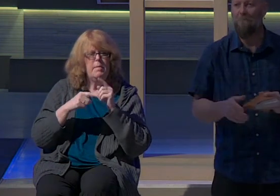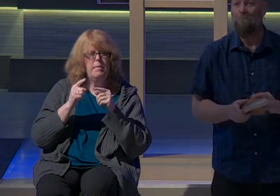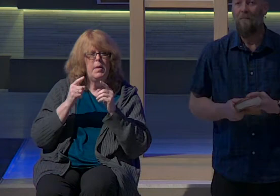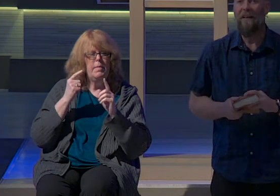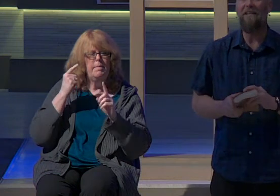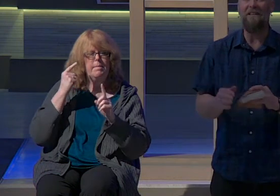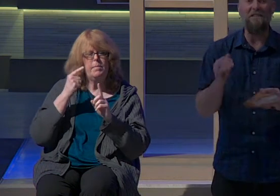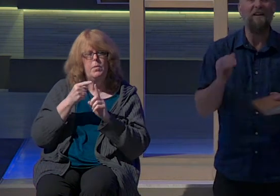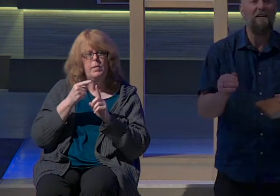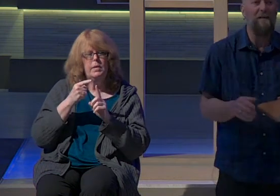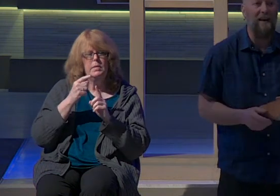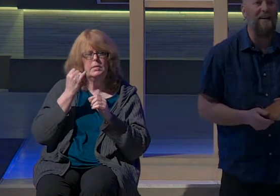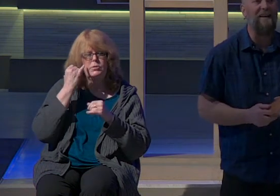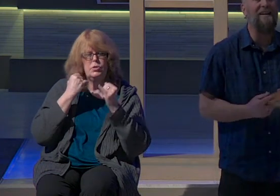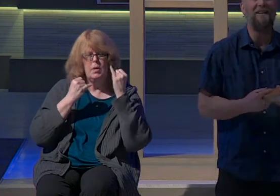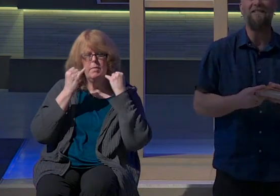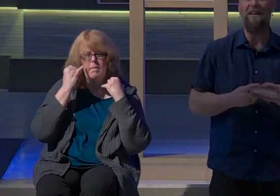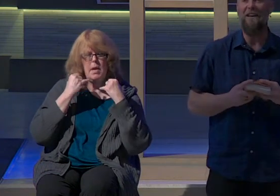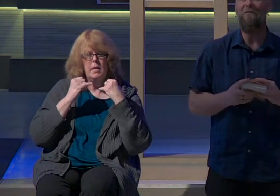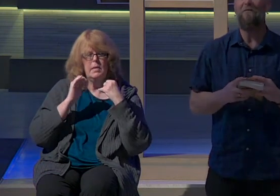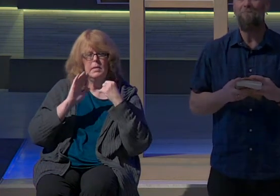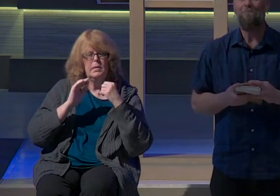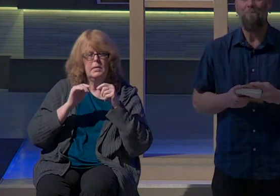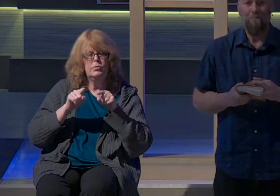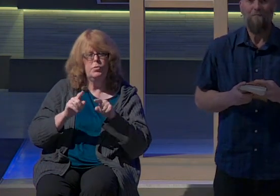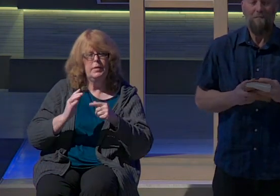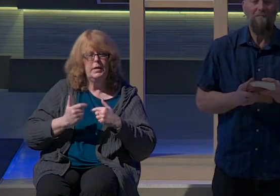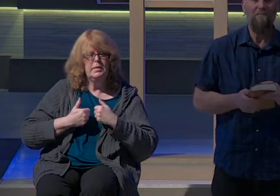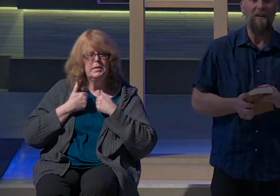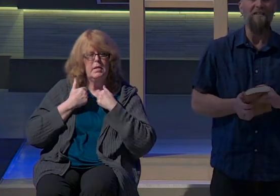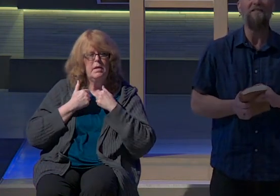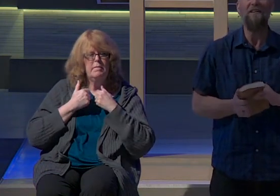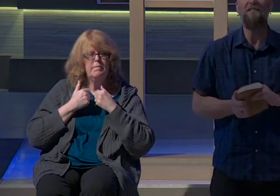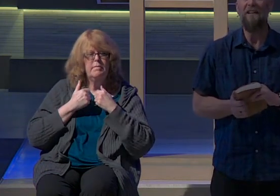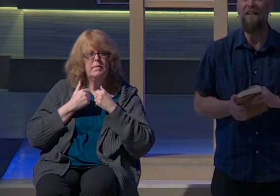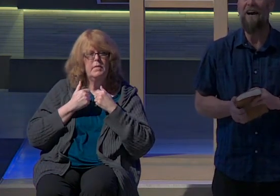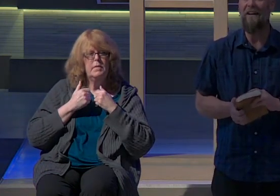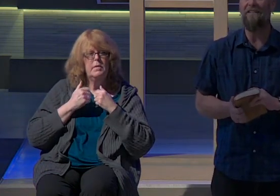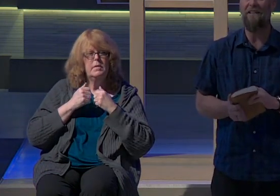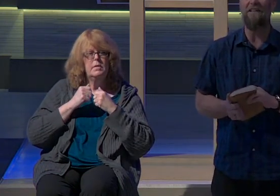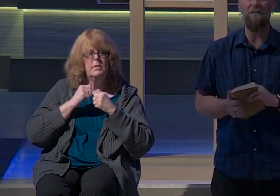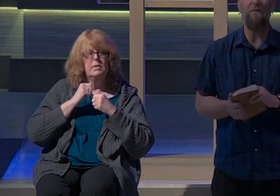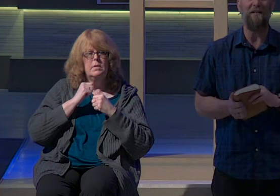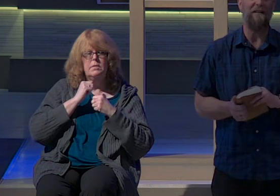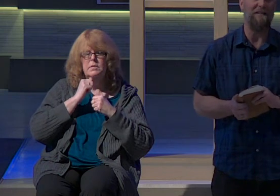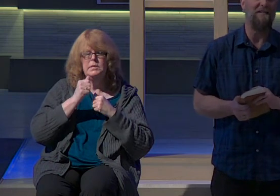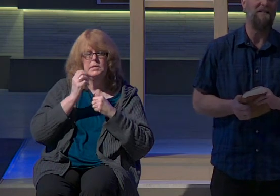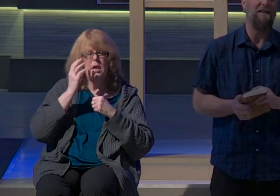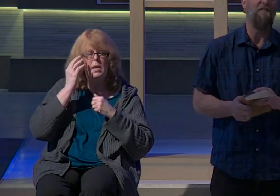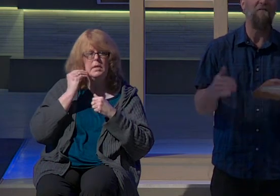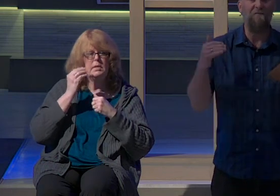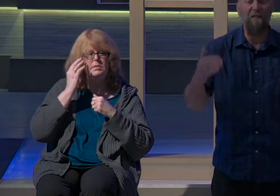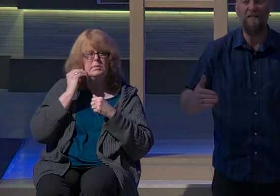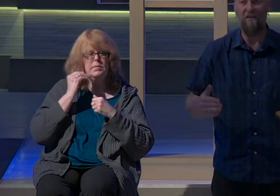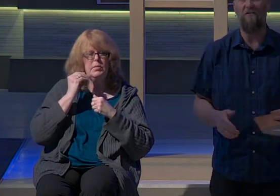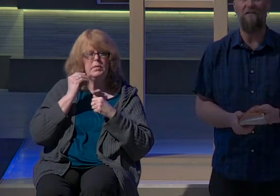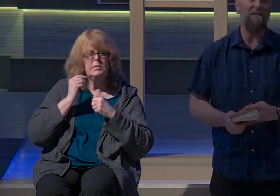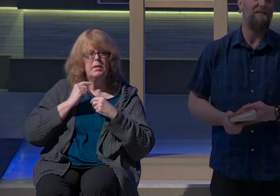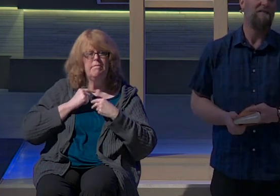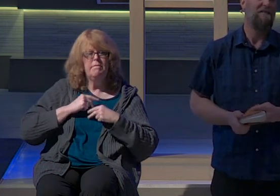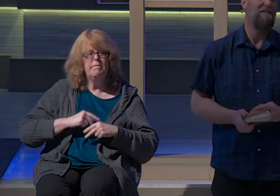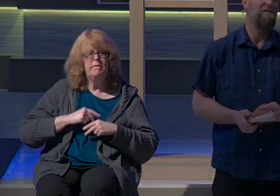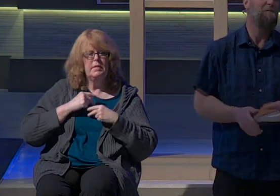of it is that Jeremiah, in his life, does not experience